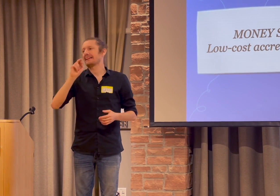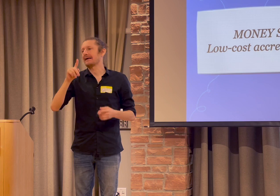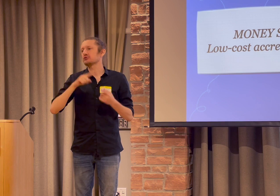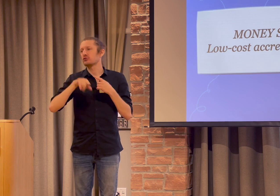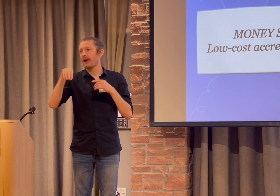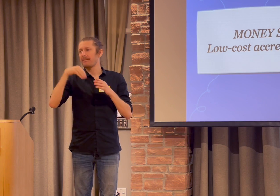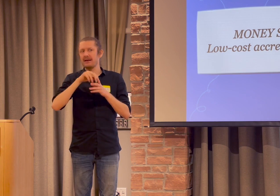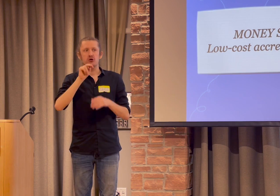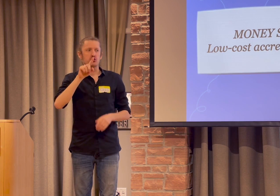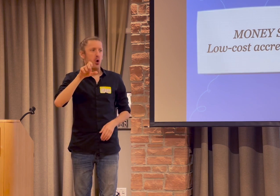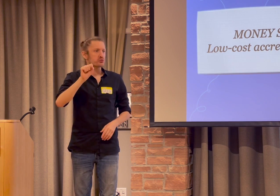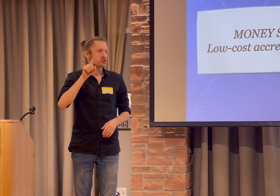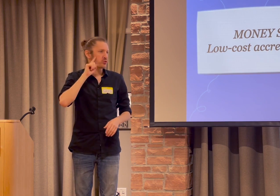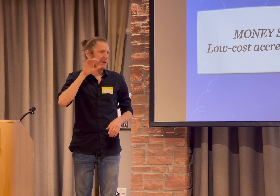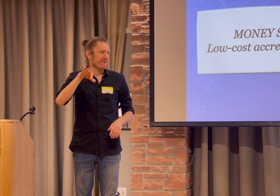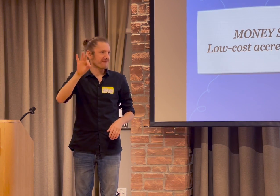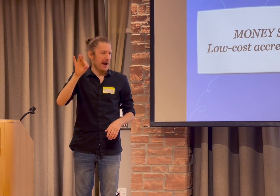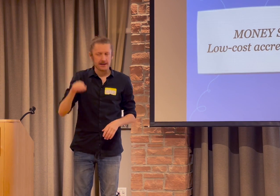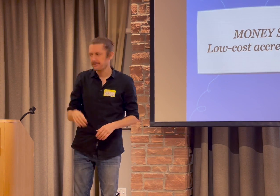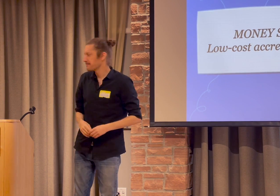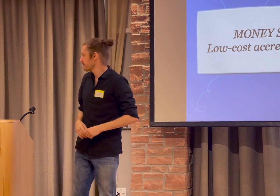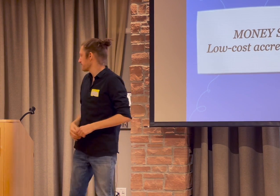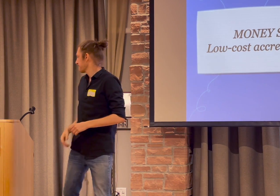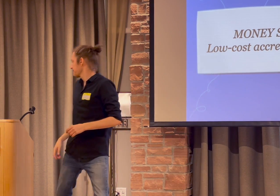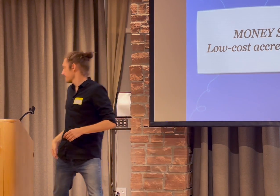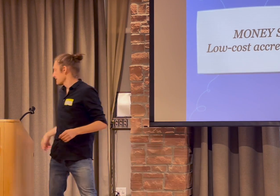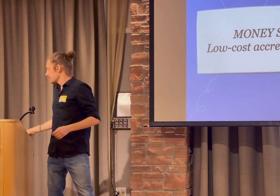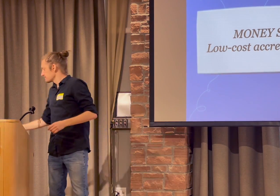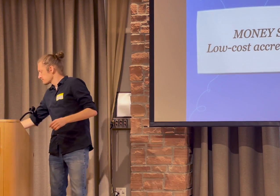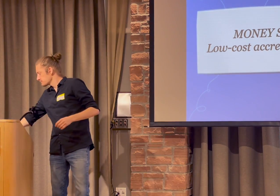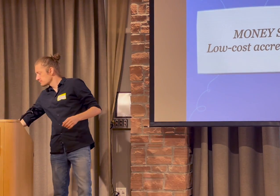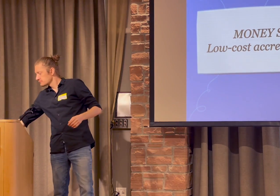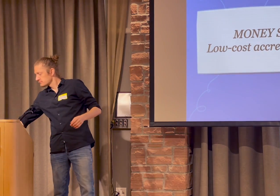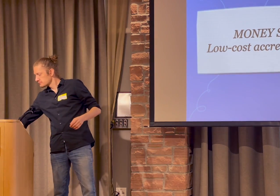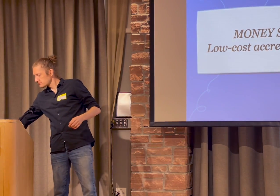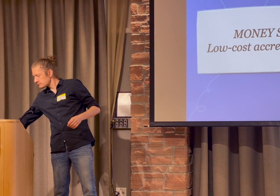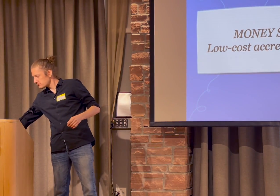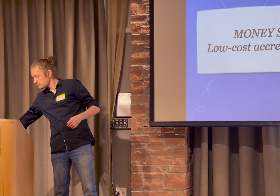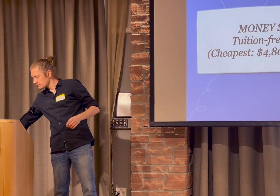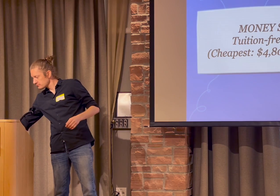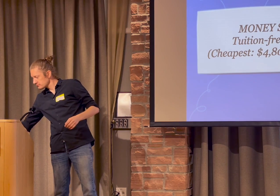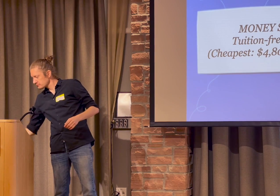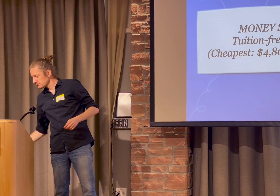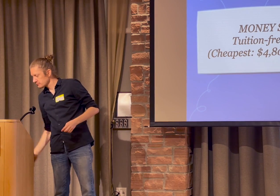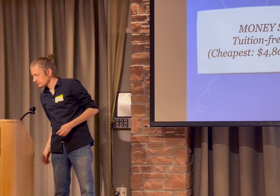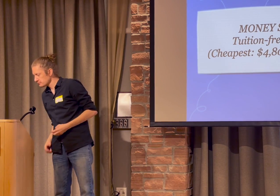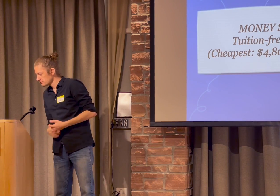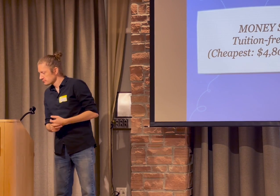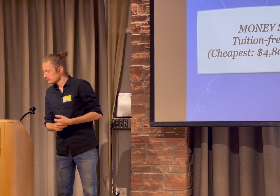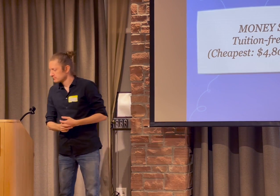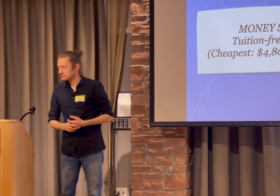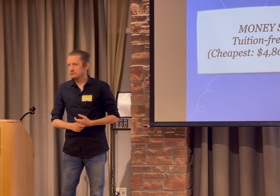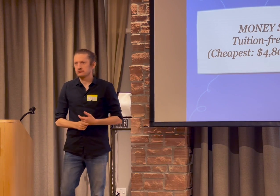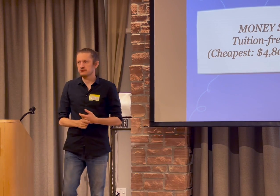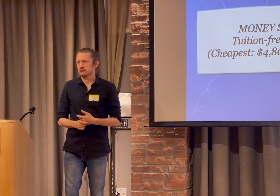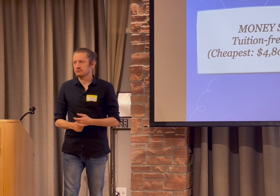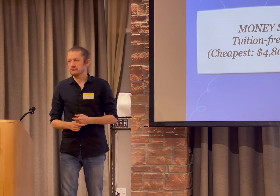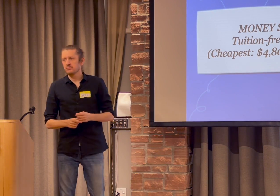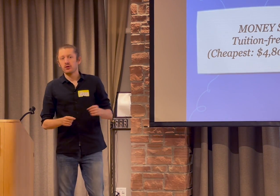total cost as opposed to per semester. So you can find cheaper universities. There are options.